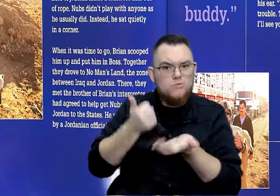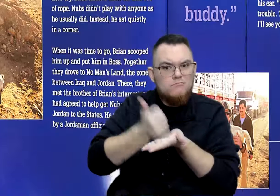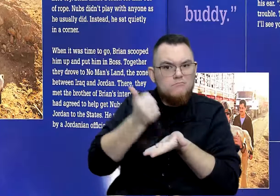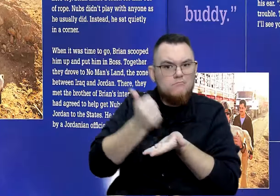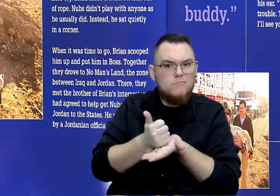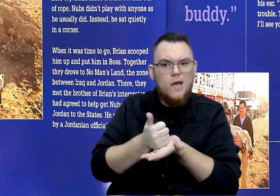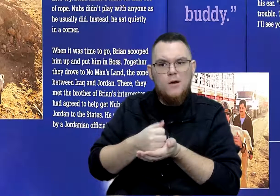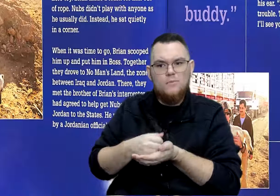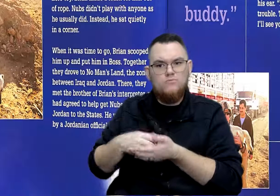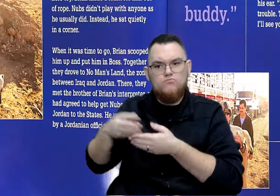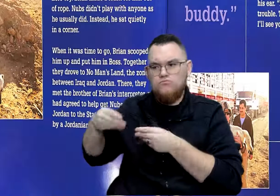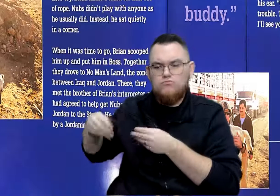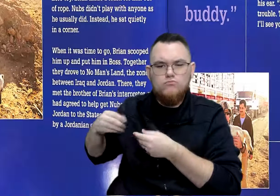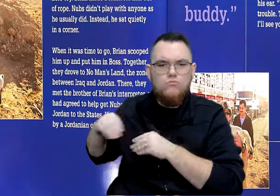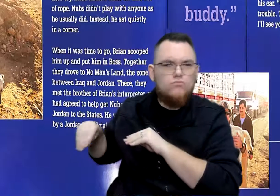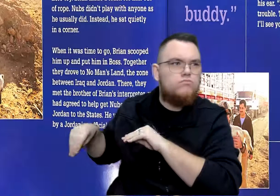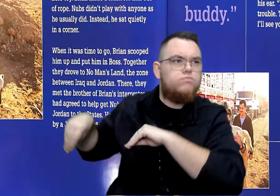Jordanian official.